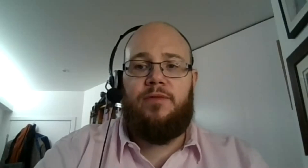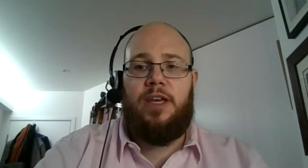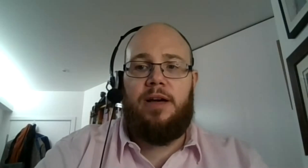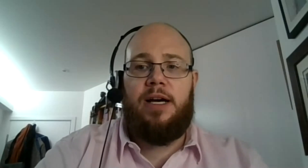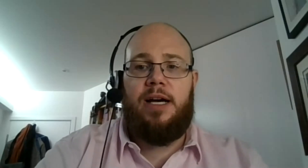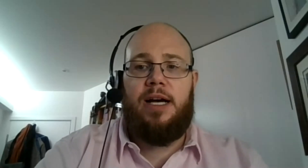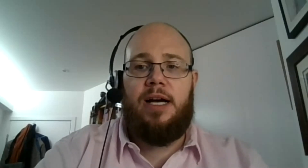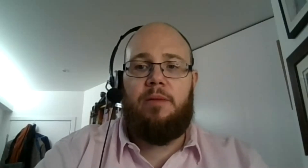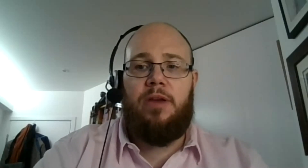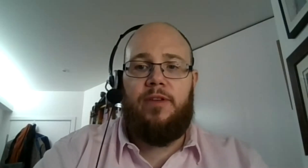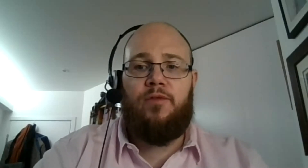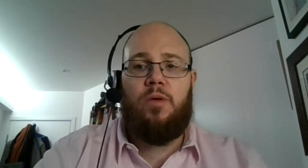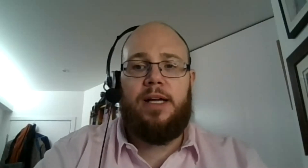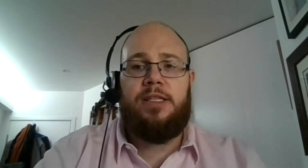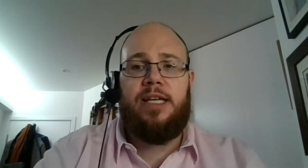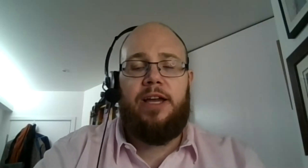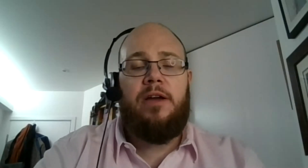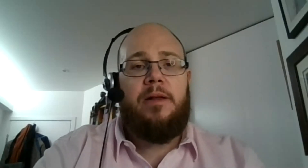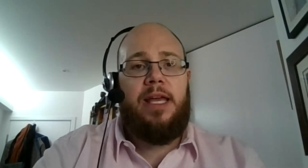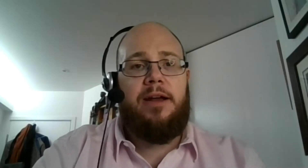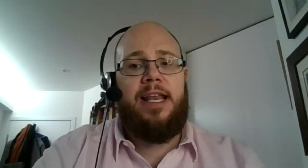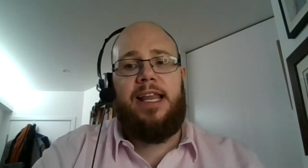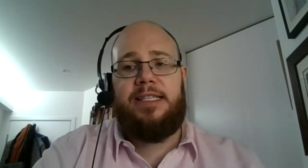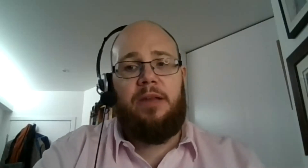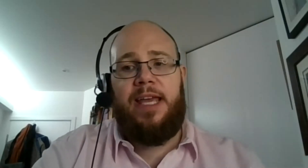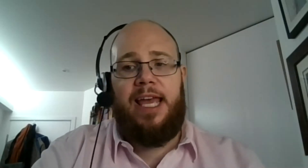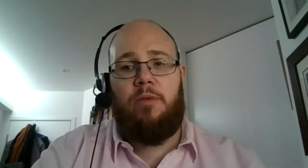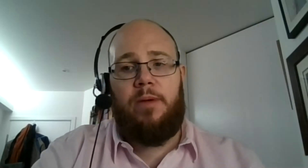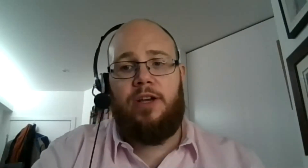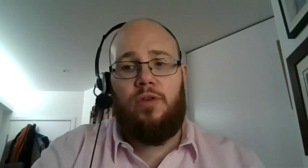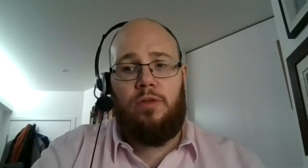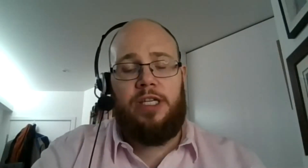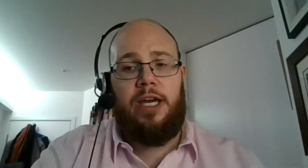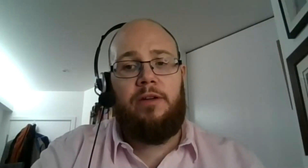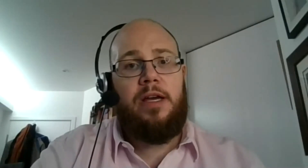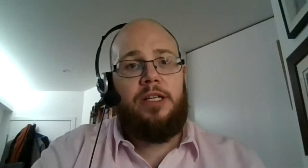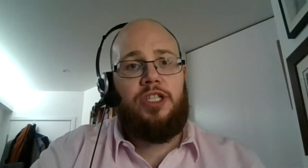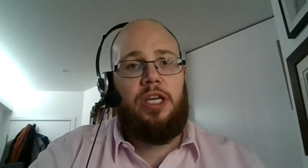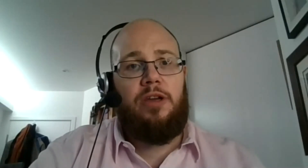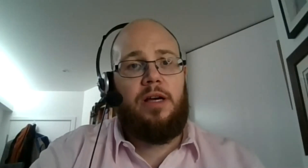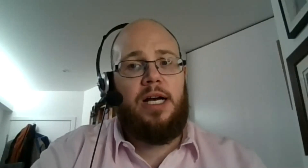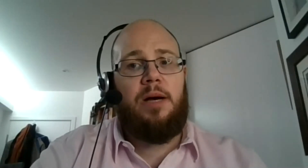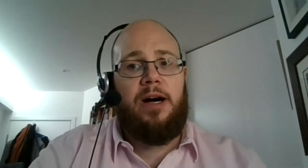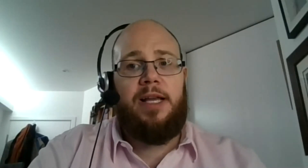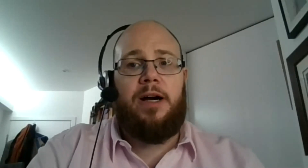view moving forward. So, you know, and it is going to be key what we can all do to abide by